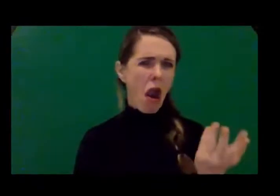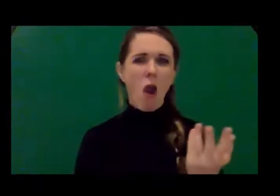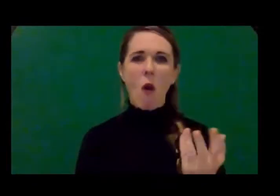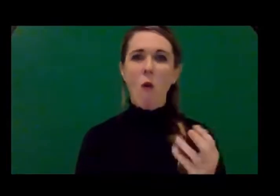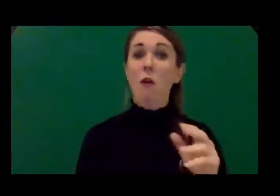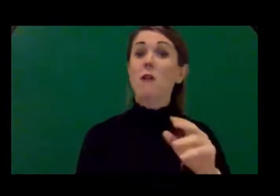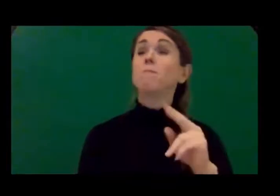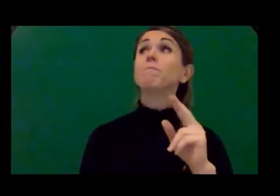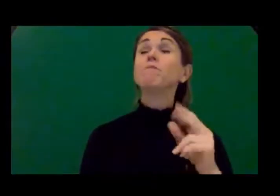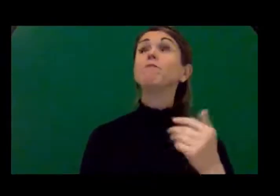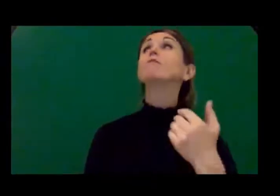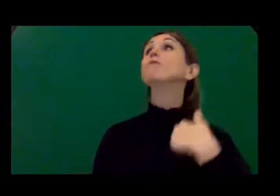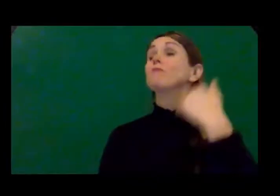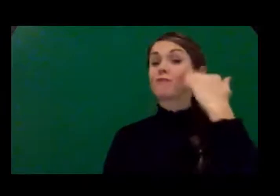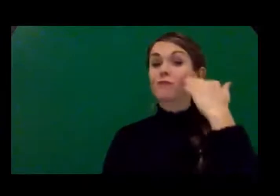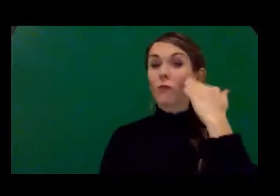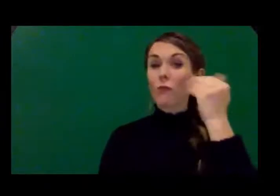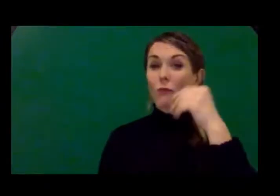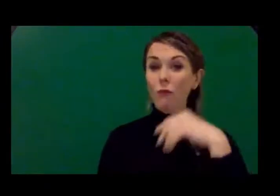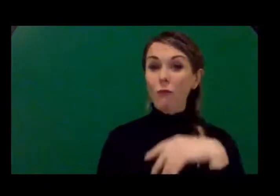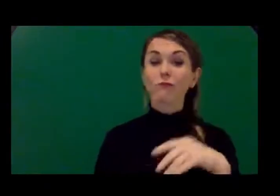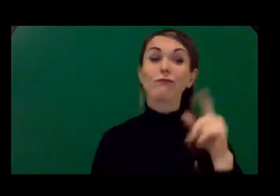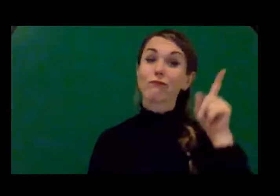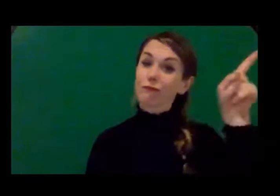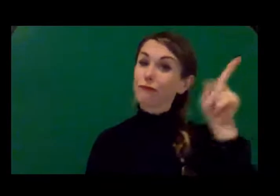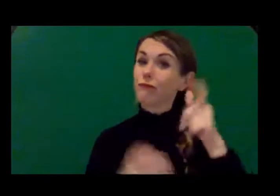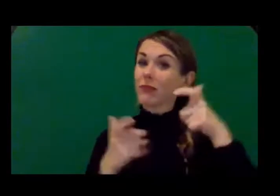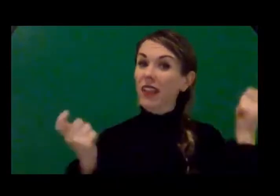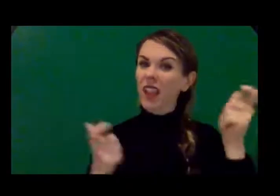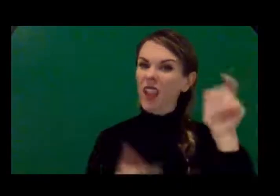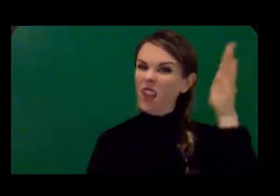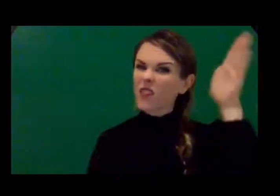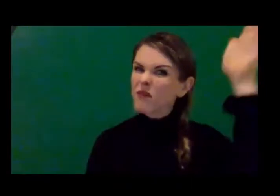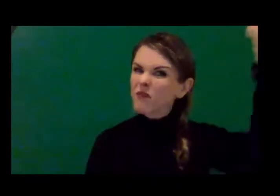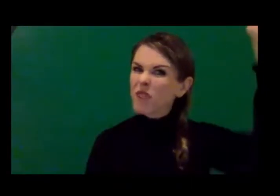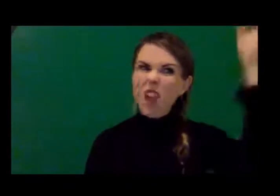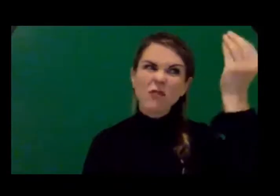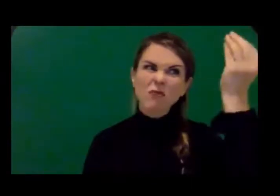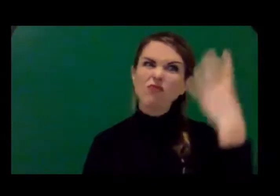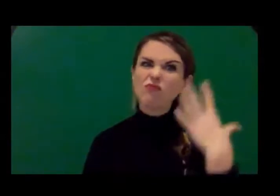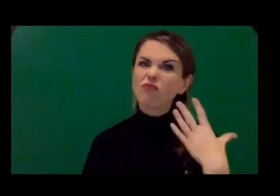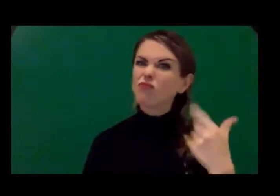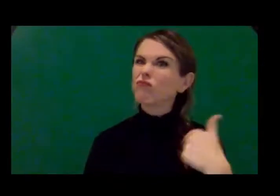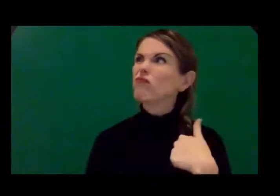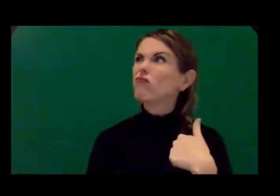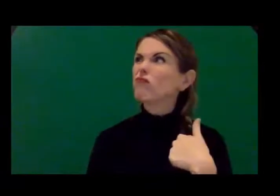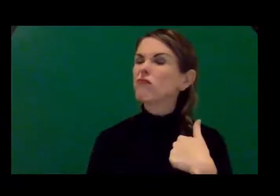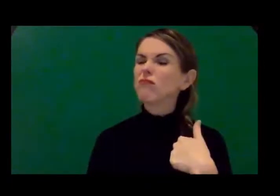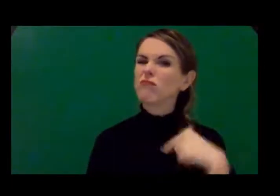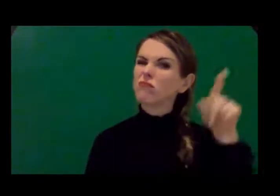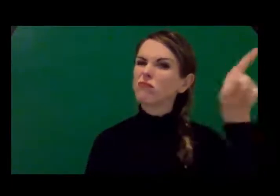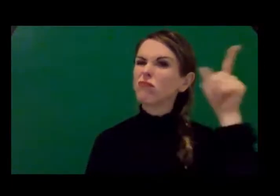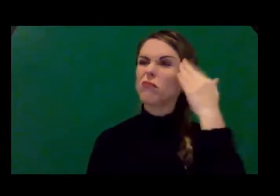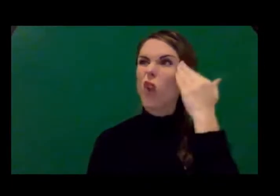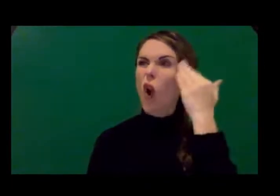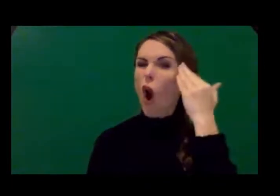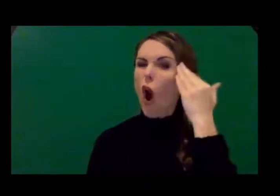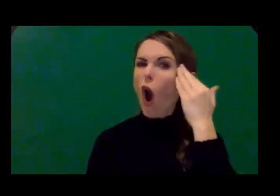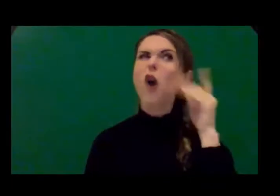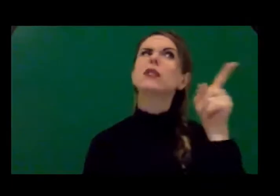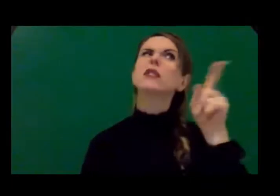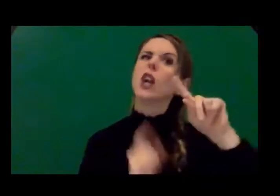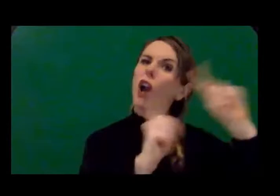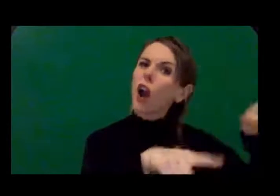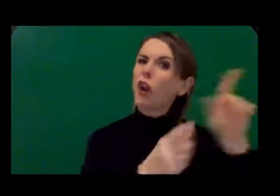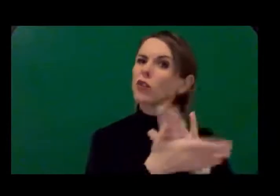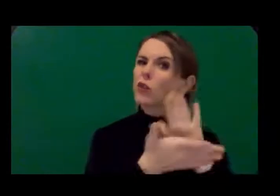Well, I know because that big fish told me. They know. They go to school. So